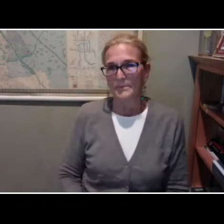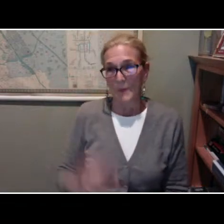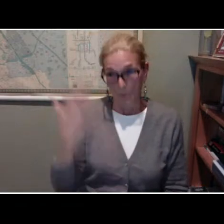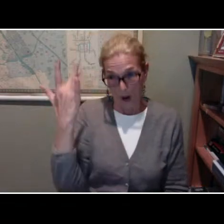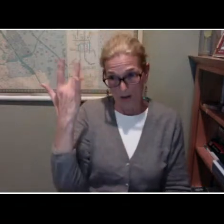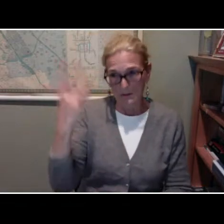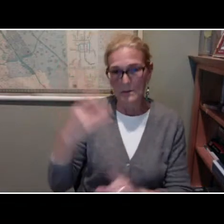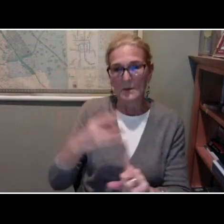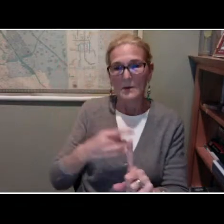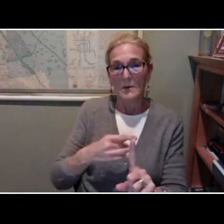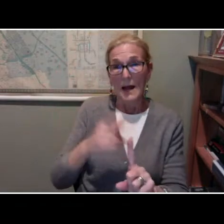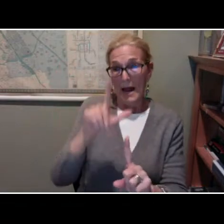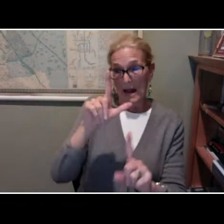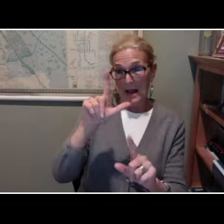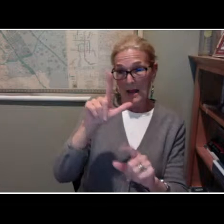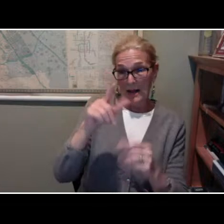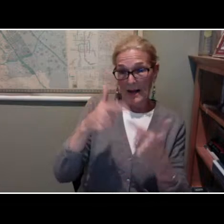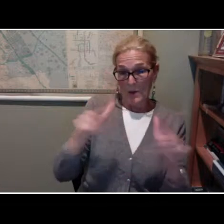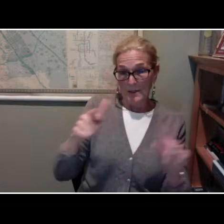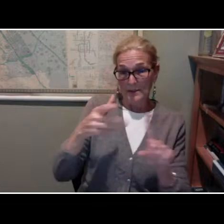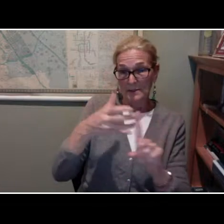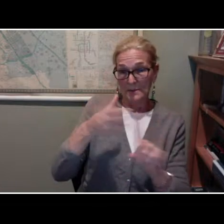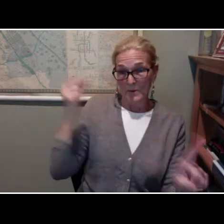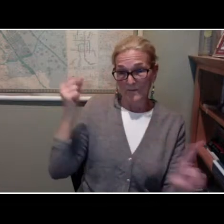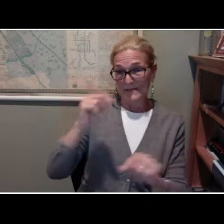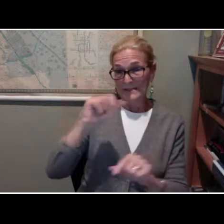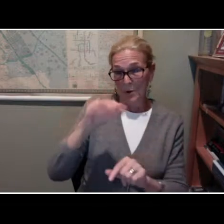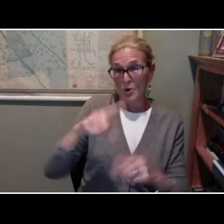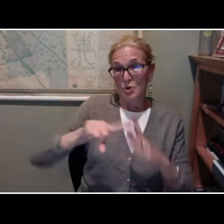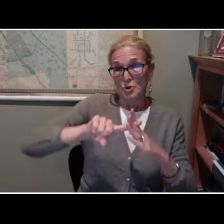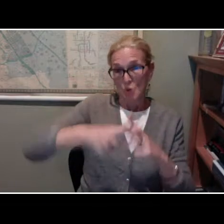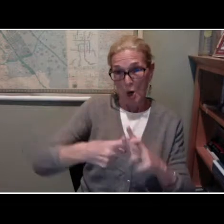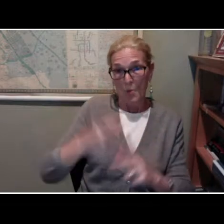Prevents language deprivation syndrome. Why?